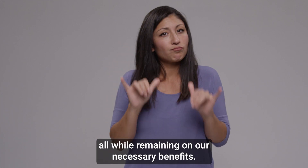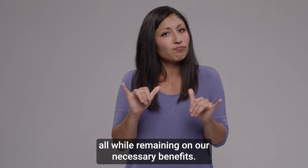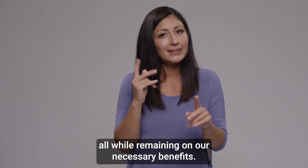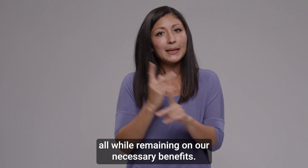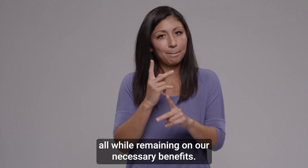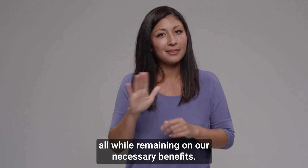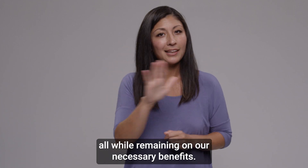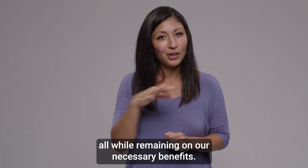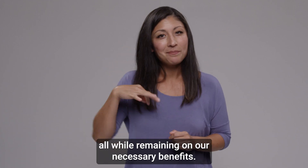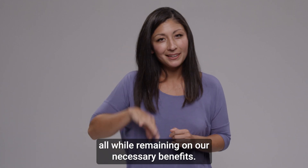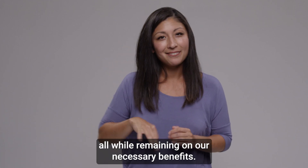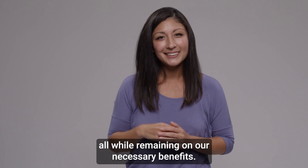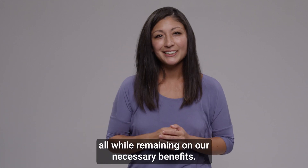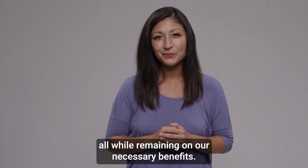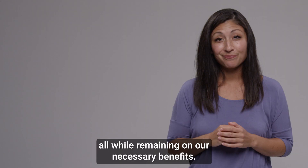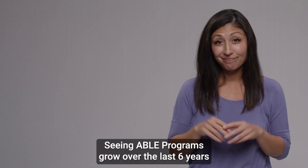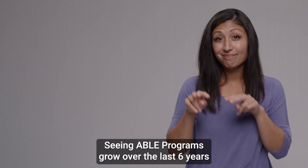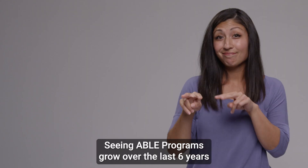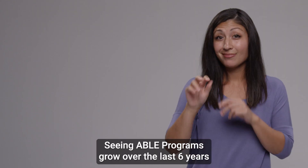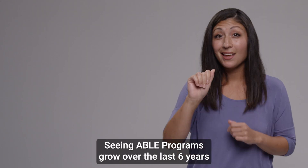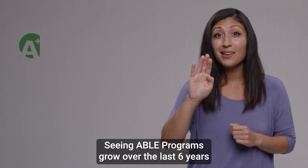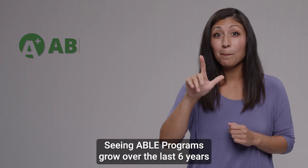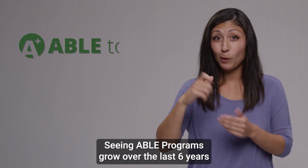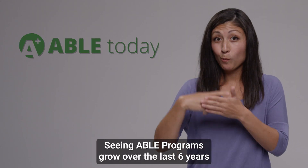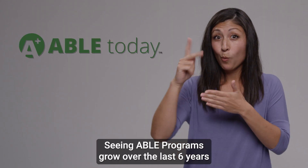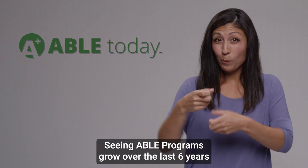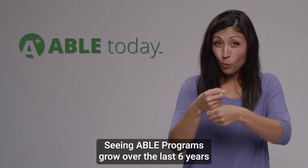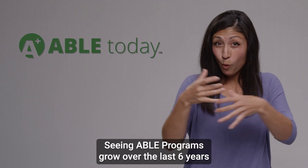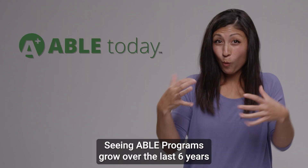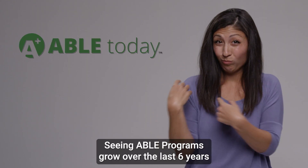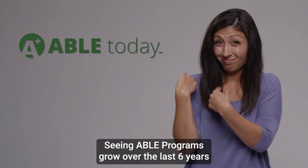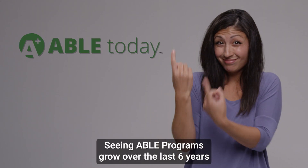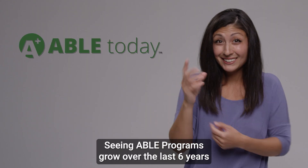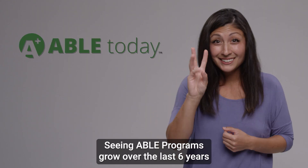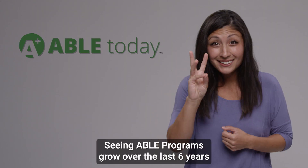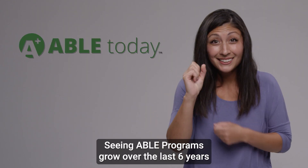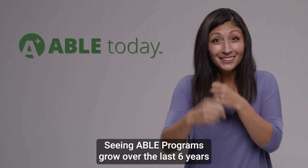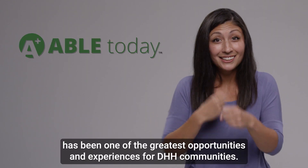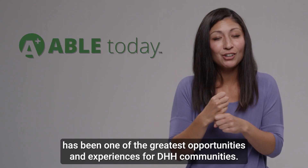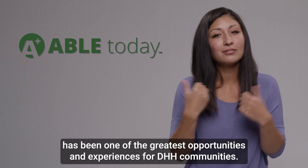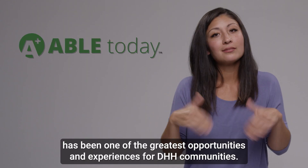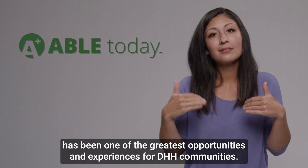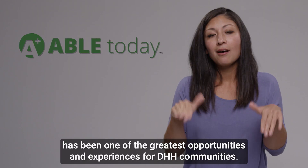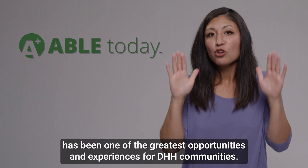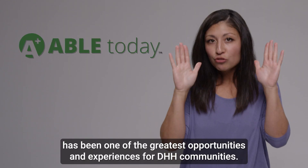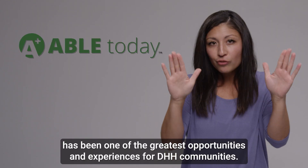all while remaining on our necessary benefits. Seeing ABLE programs grow over the last 6 years has been one of the